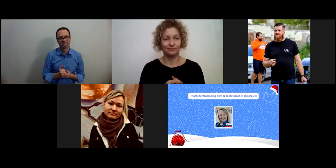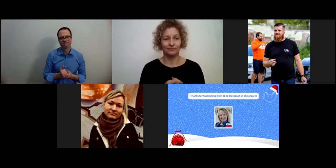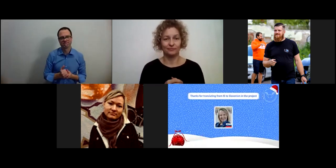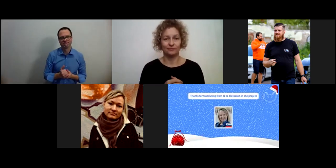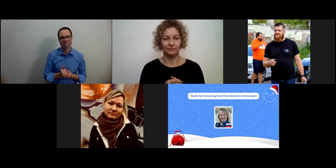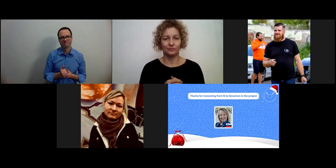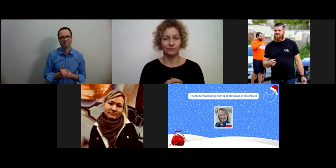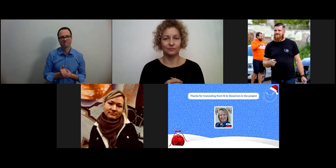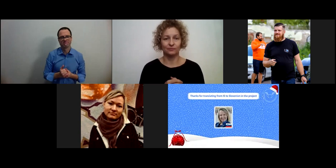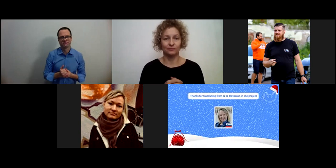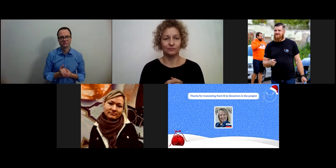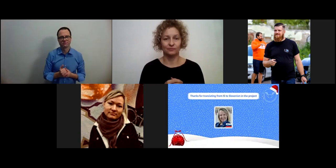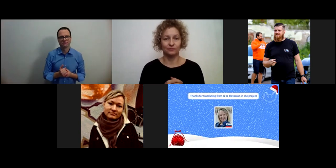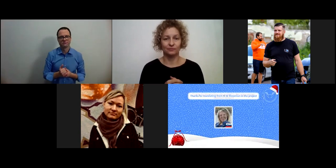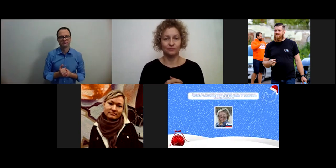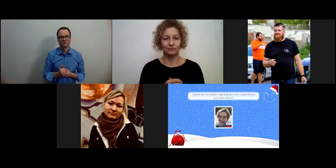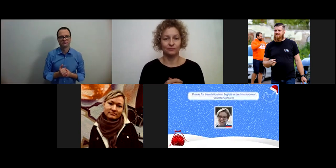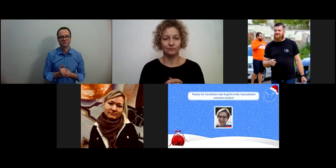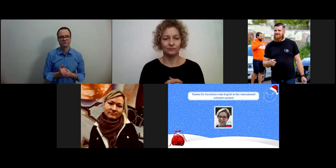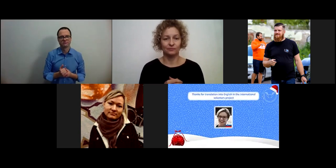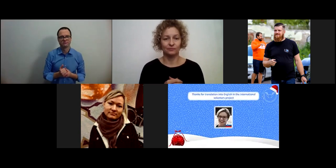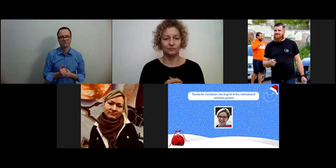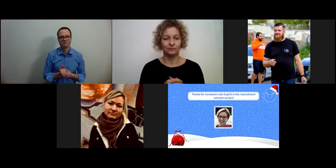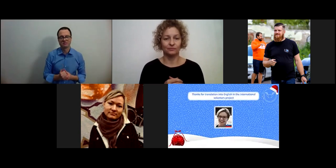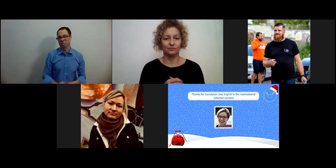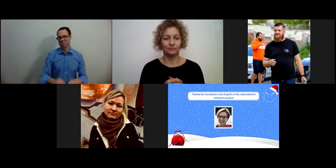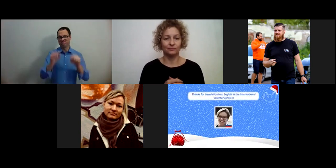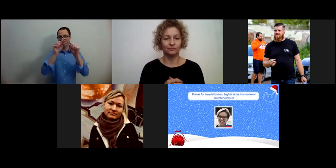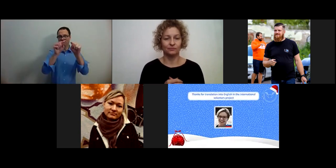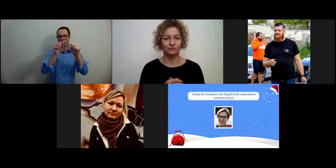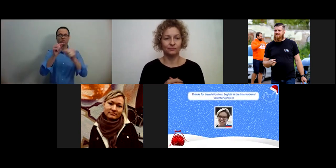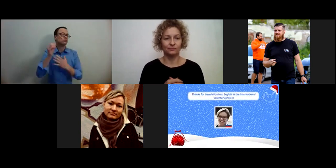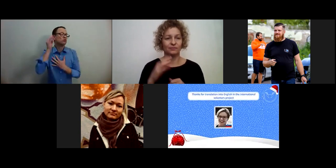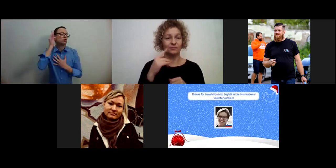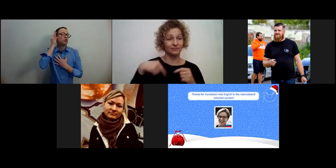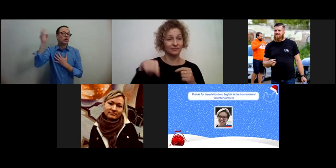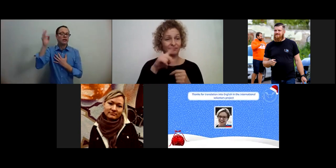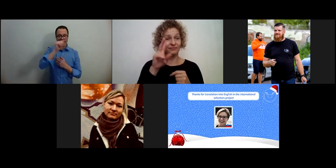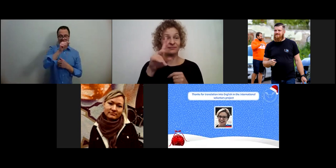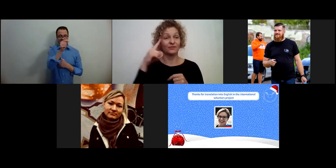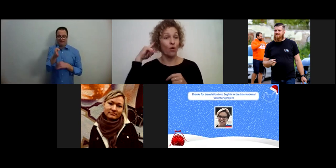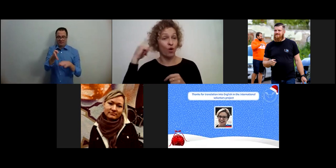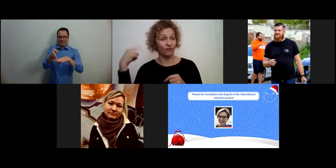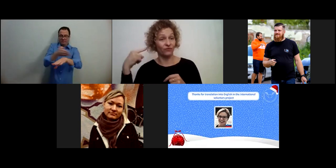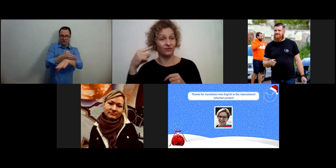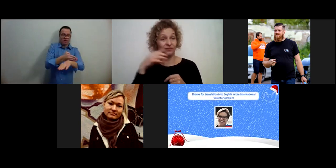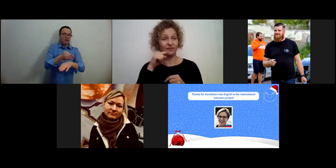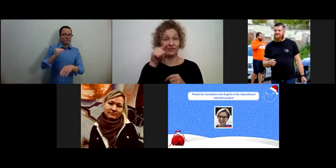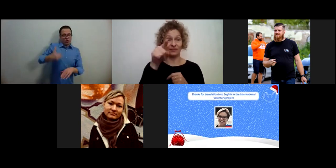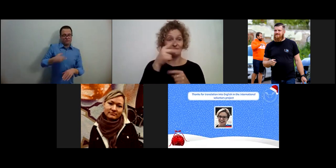in Slovenian, have been transcribing all the presentations. So thank you so much.